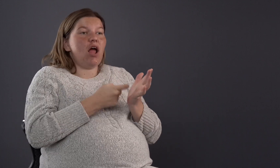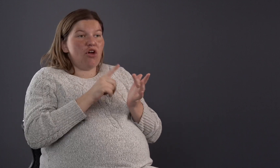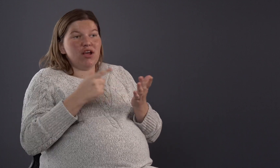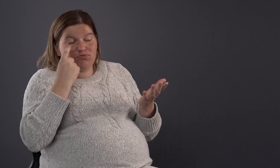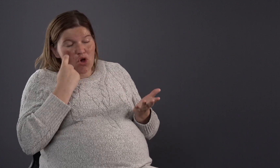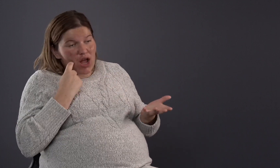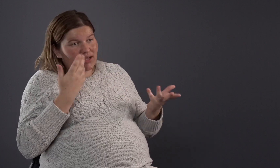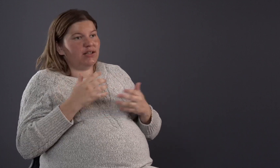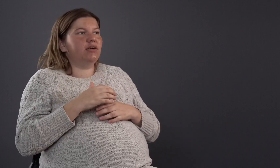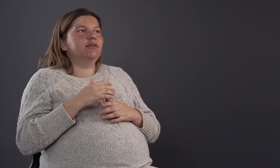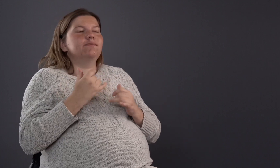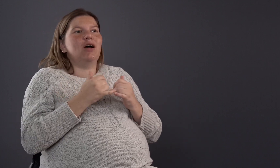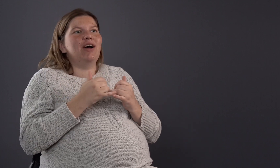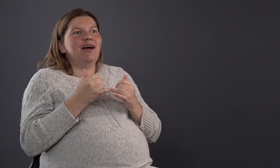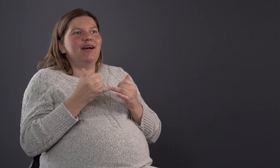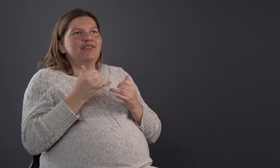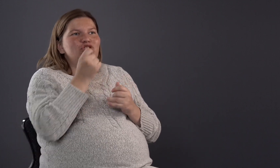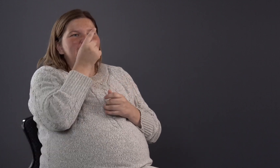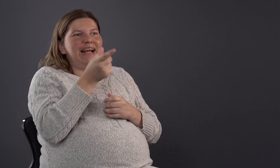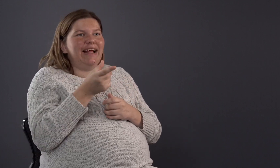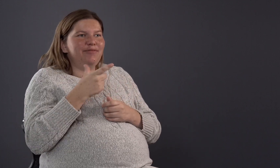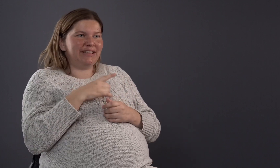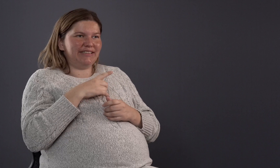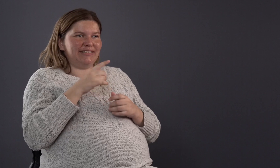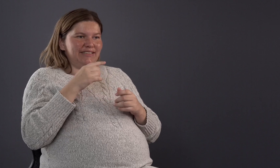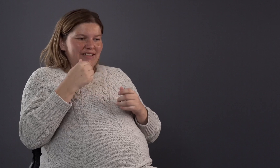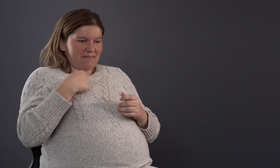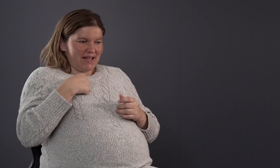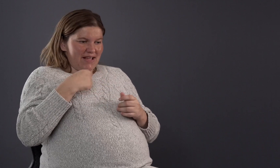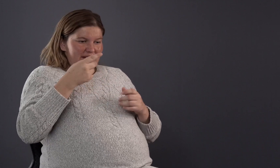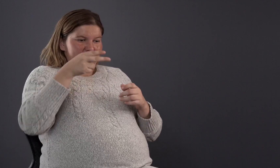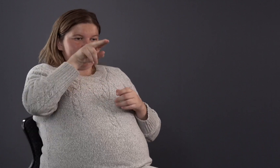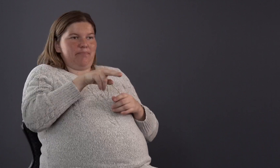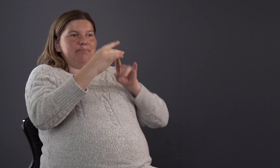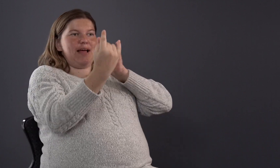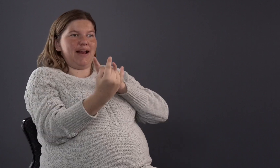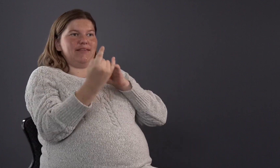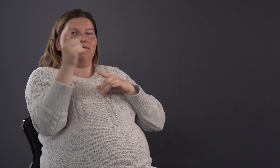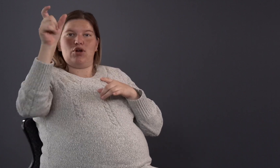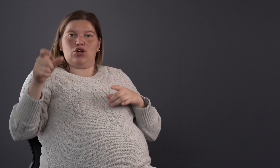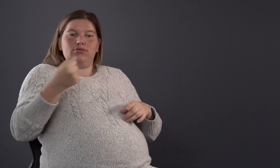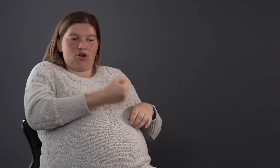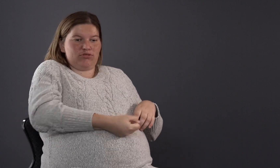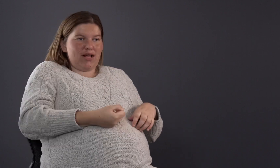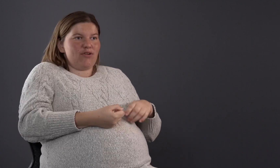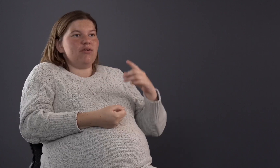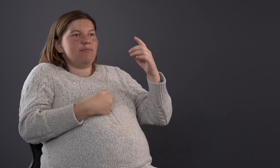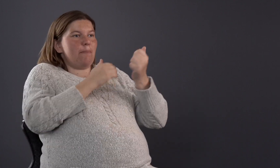remote interpreter. It was really tricky though, because I was lying on the bed, the radiologist was on my right, and my partner, well, he